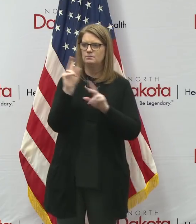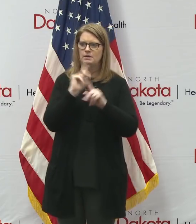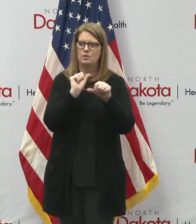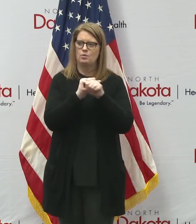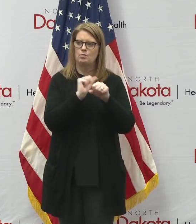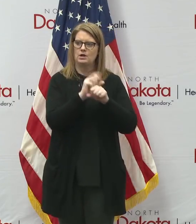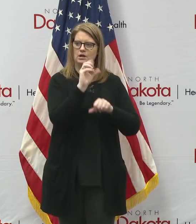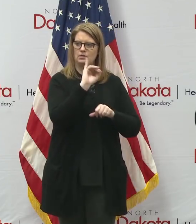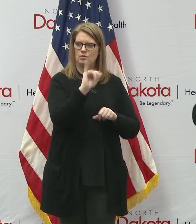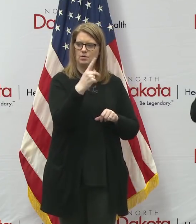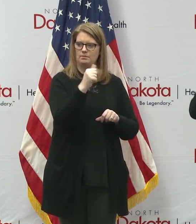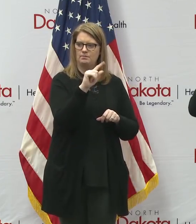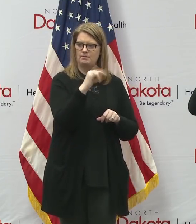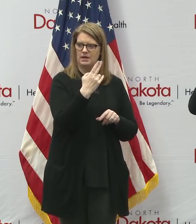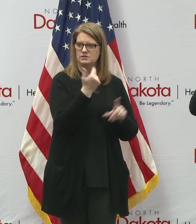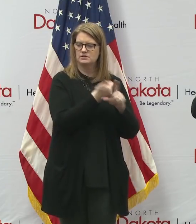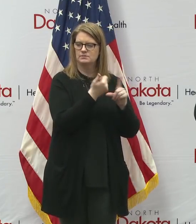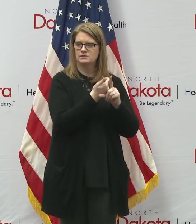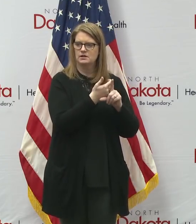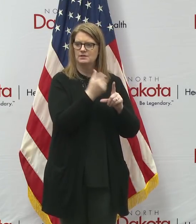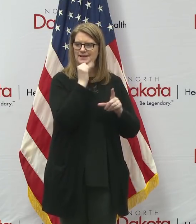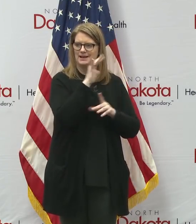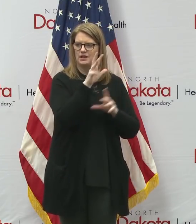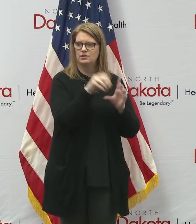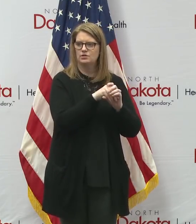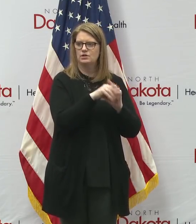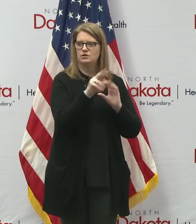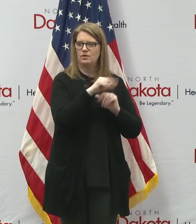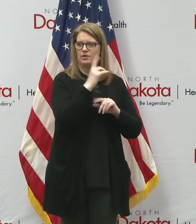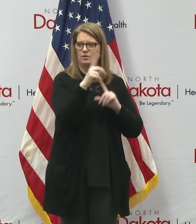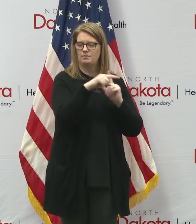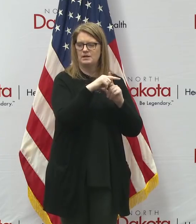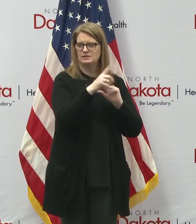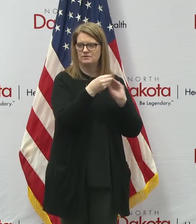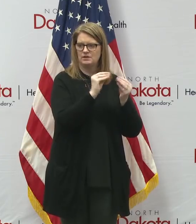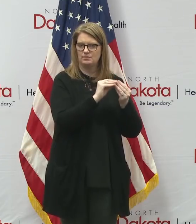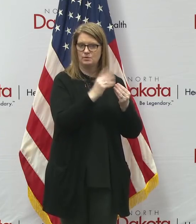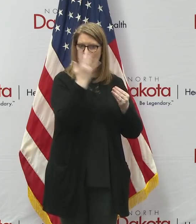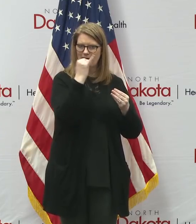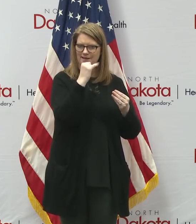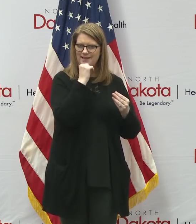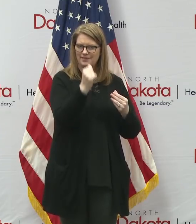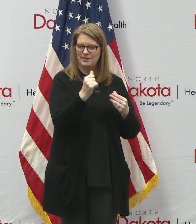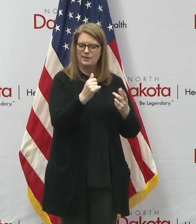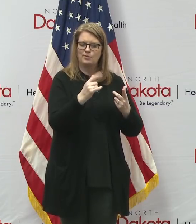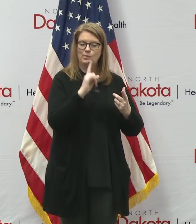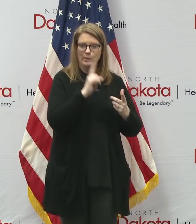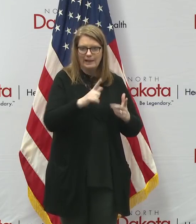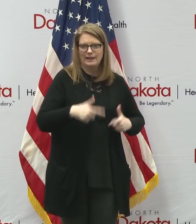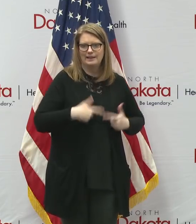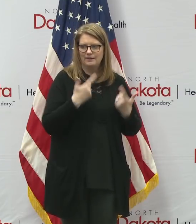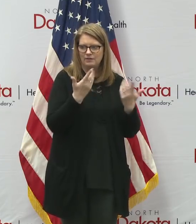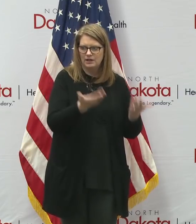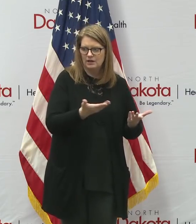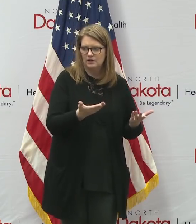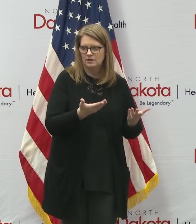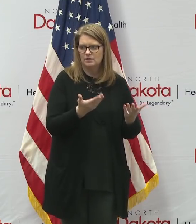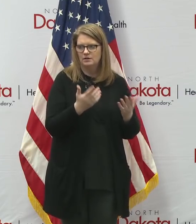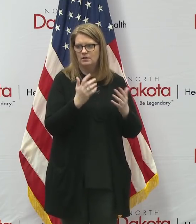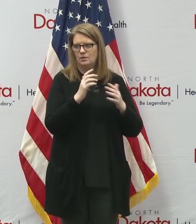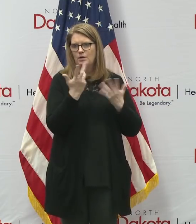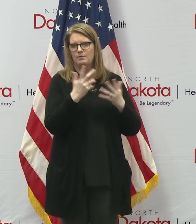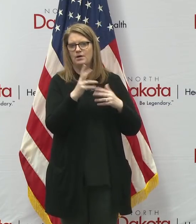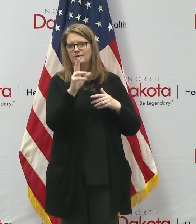patch might not be included in North Dakota positive numbers because they're not residents. How is the state reporting positive tests for non-resident